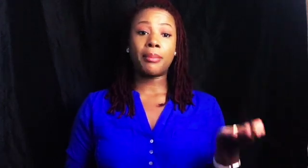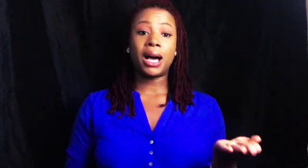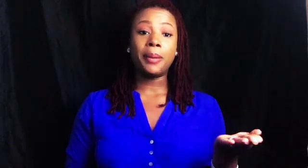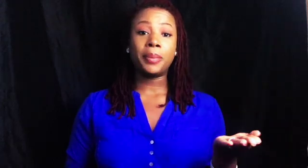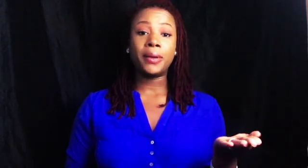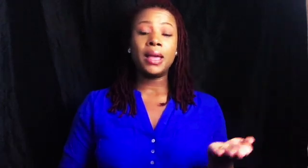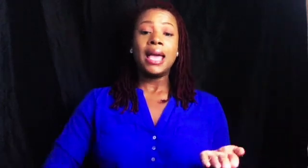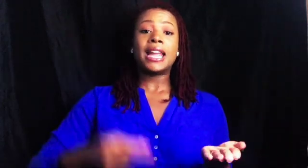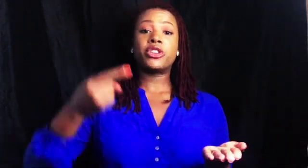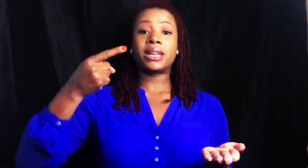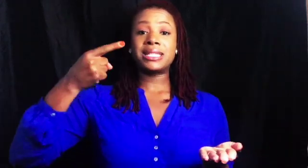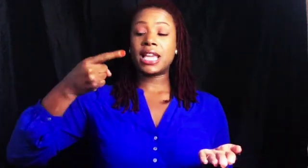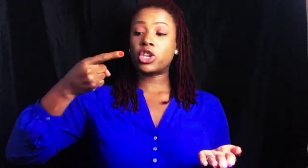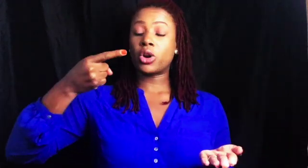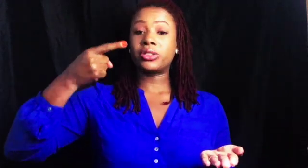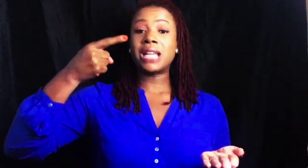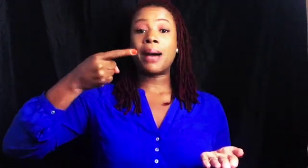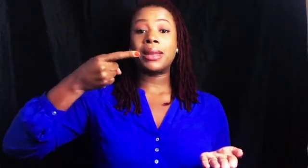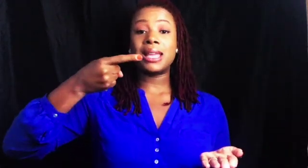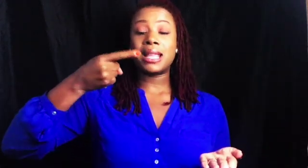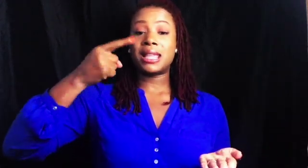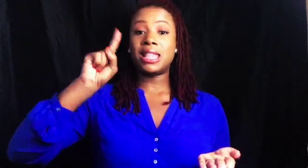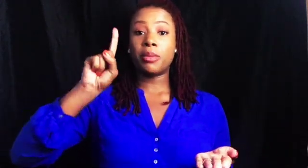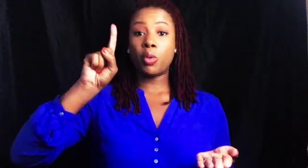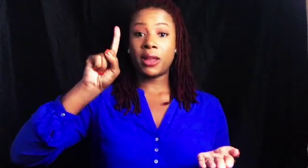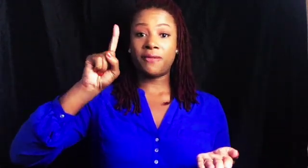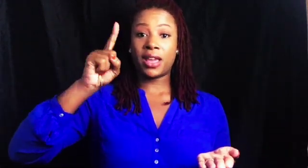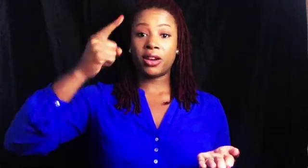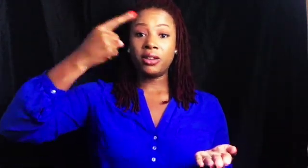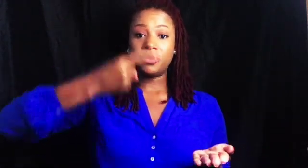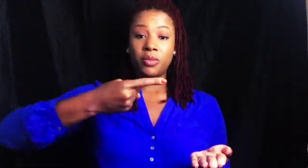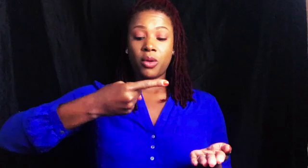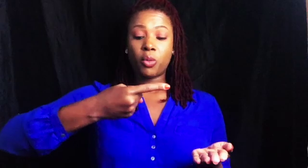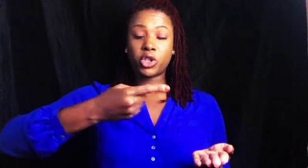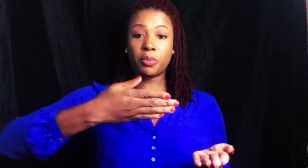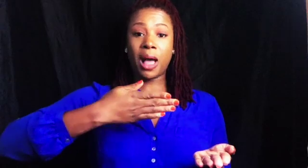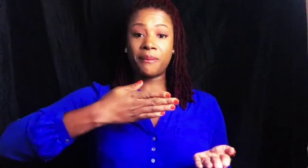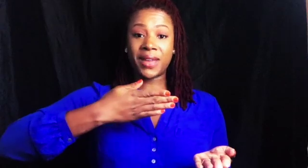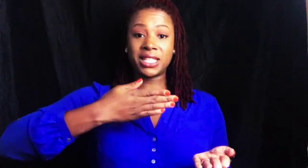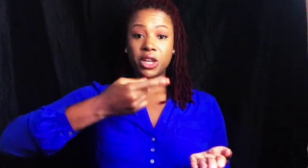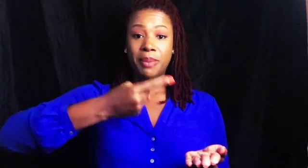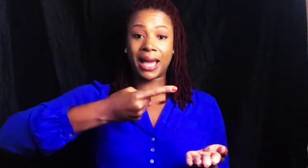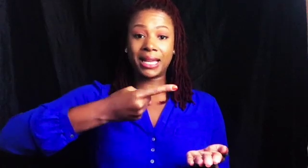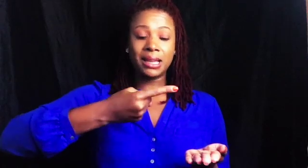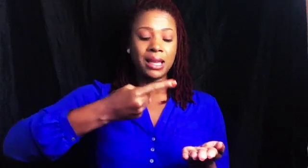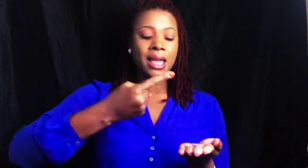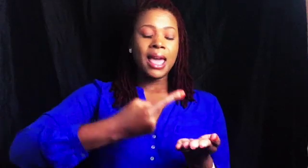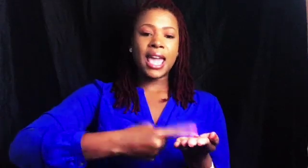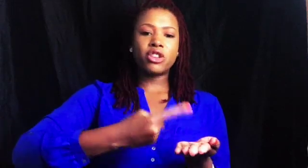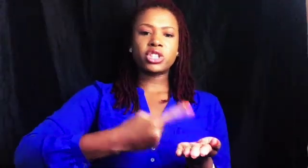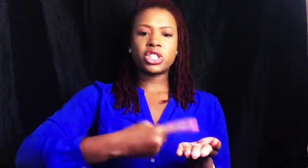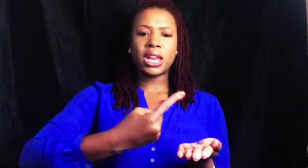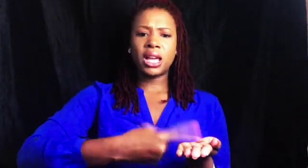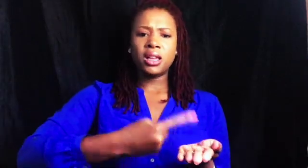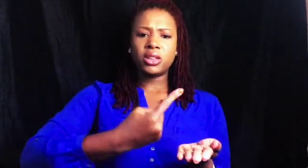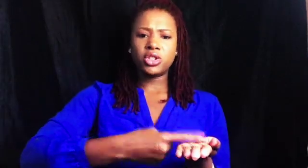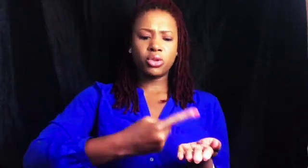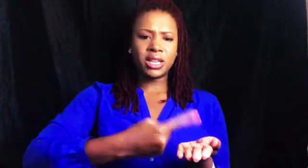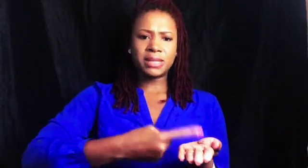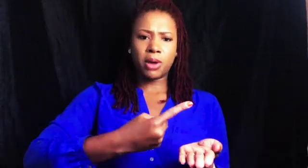up. And you're going to take your dominant number 1 finger with your palm facing your body. And you're just going to do this motion